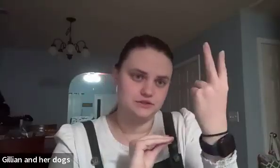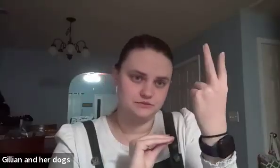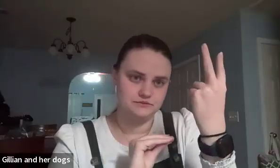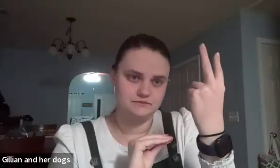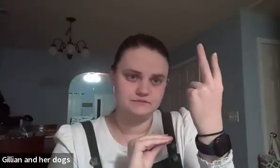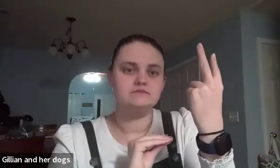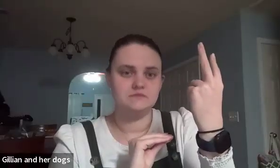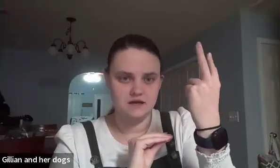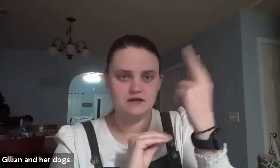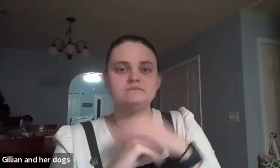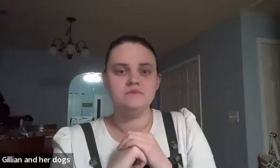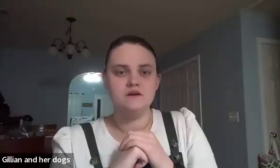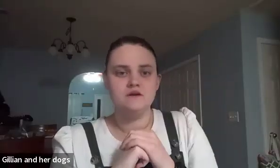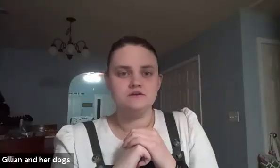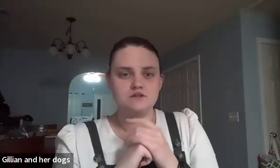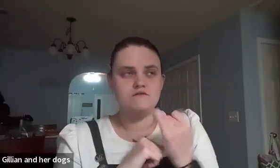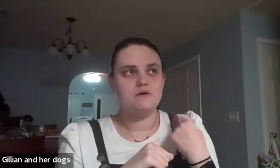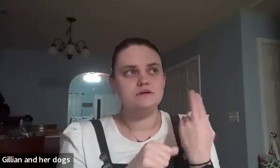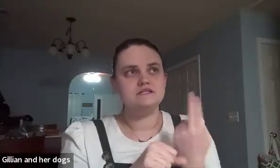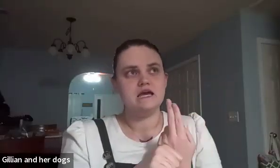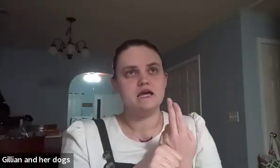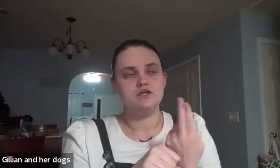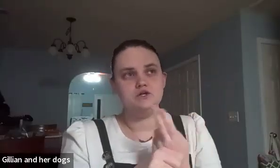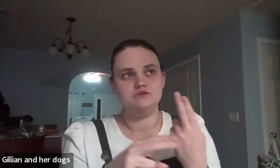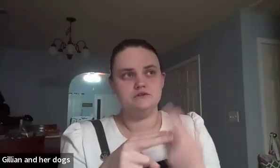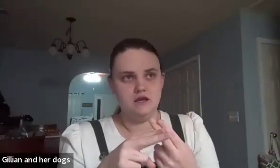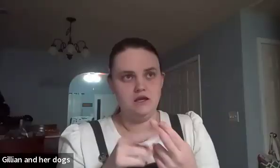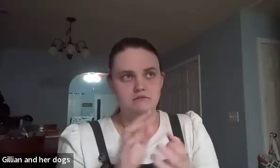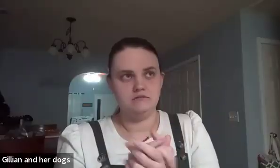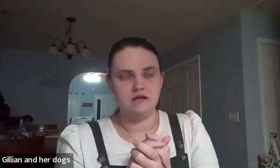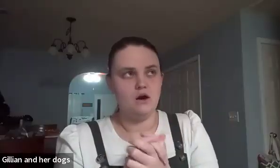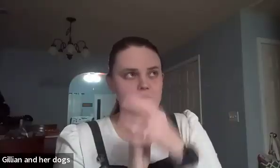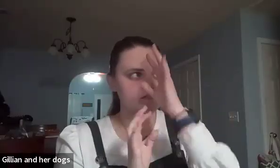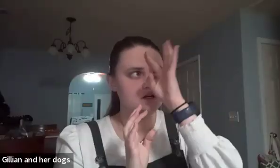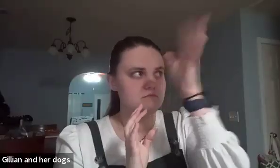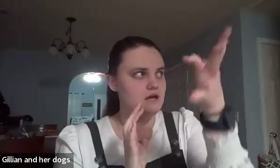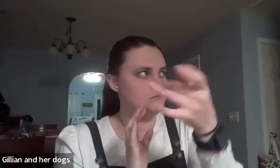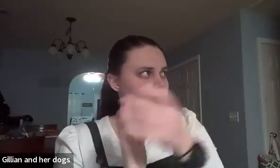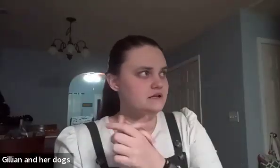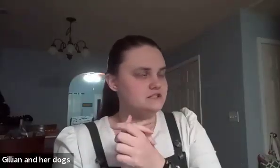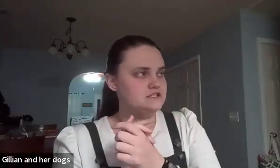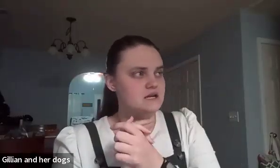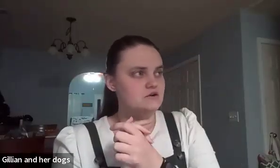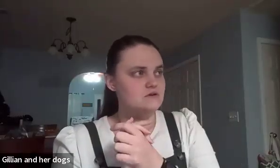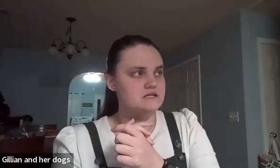two. Okay. So if I were to say a username, and I always try to make up one and it just kind of goes